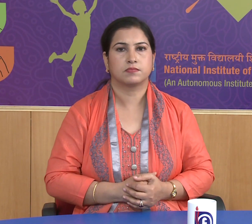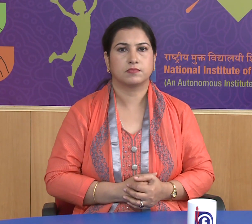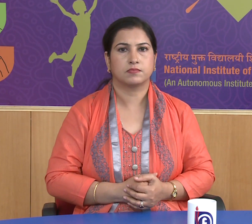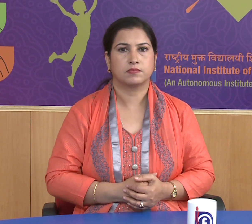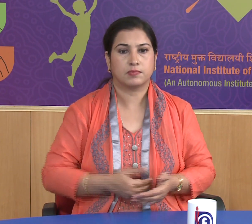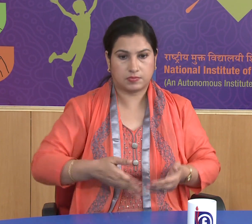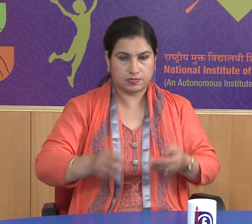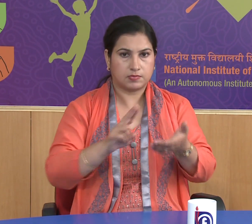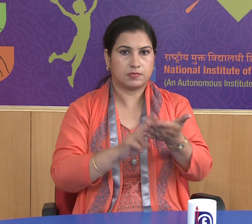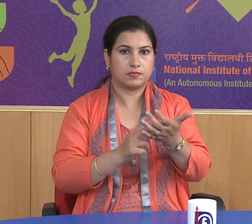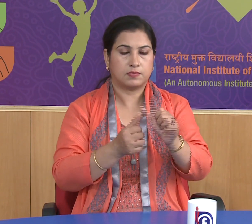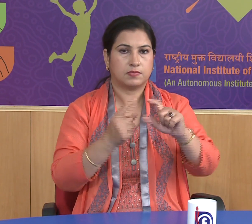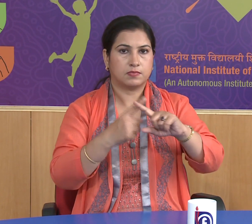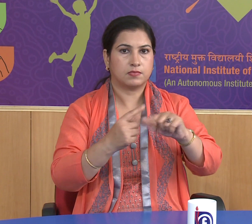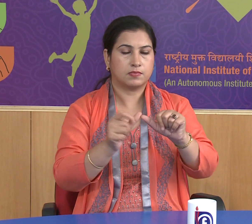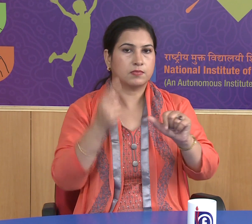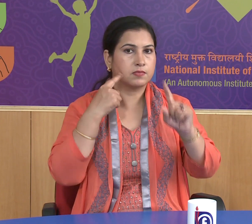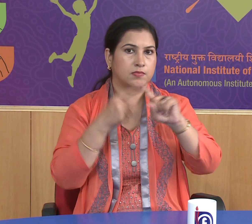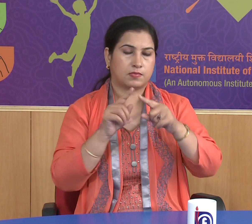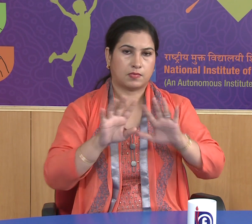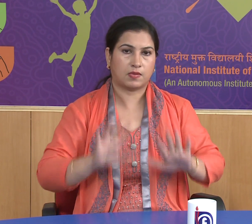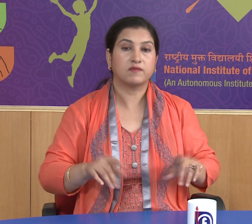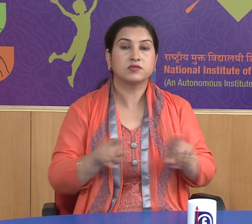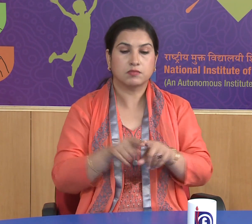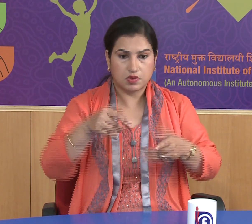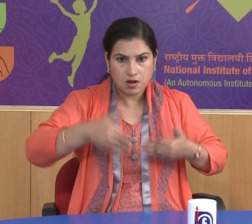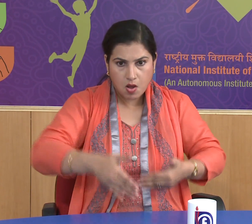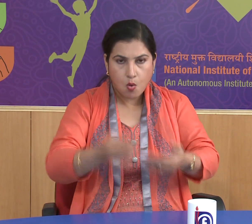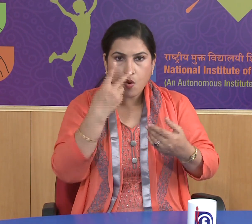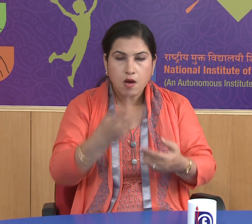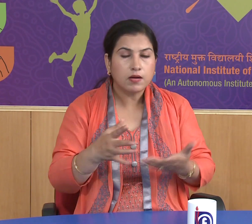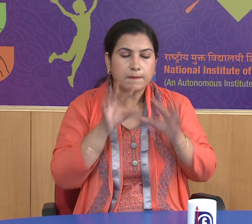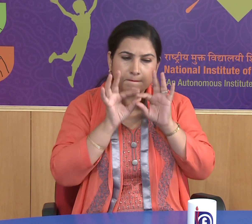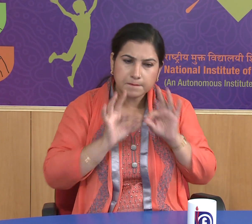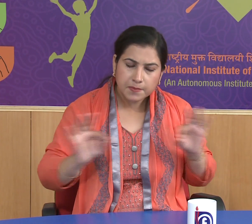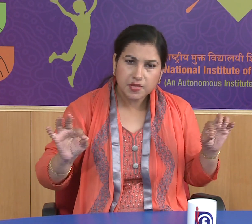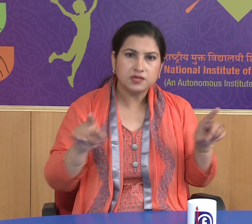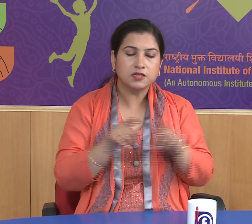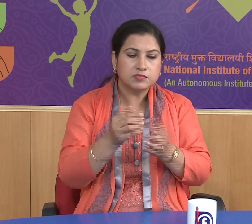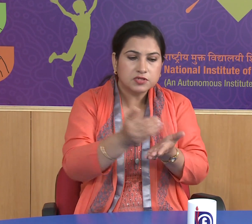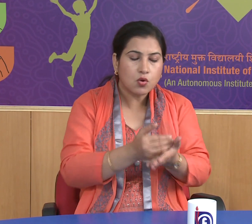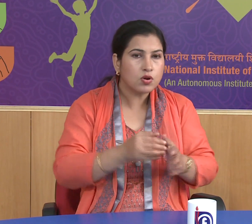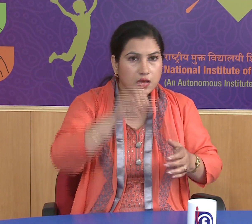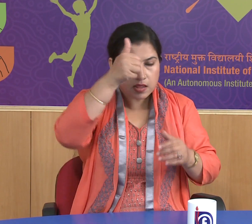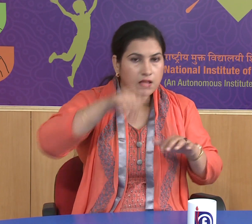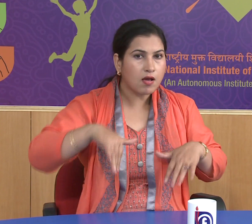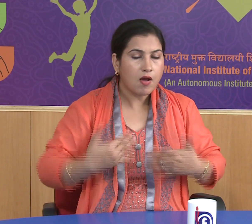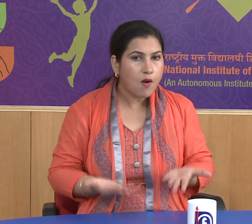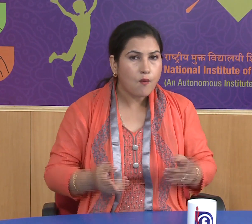Today, we will learn about the condition of peace and security in India and the world.